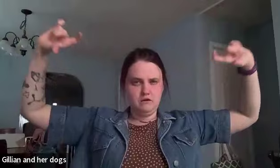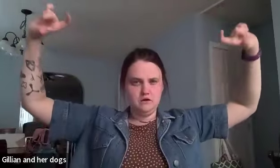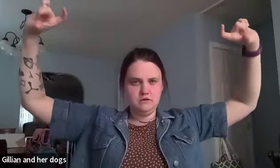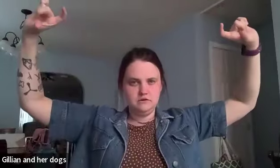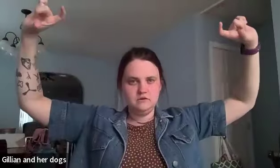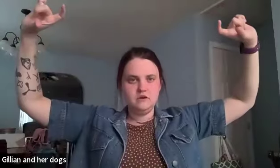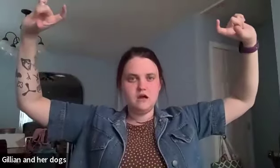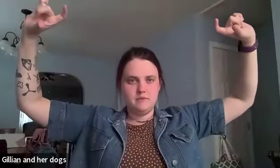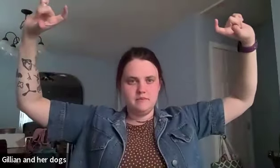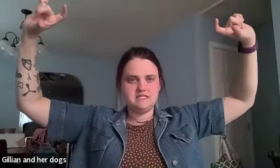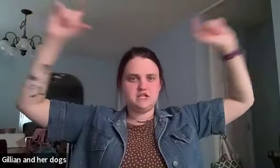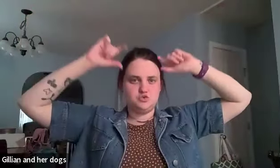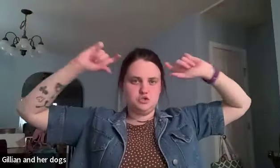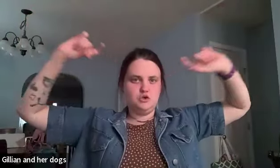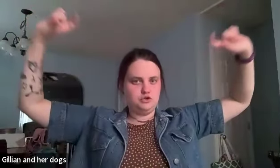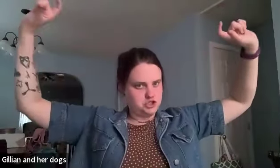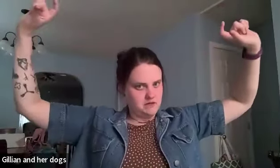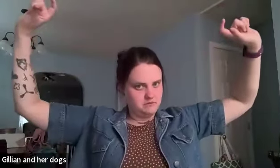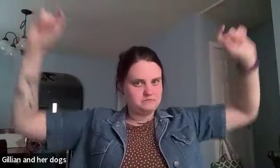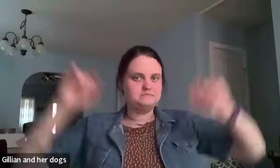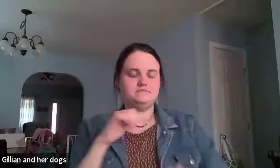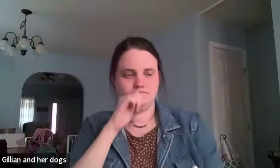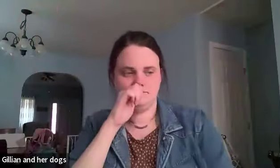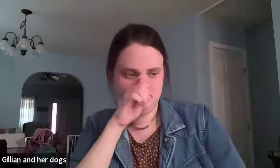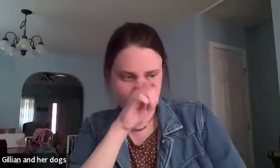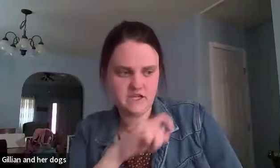longer. It makes that sort of longer shape. Okay.